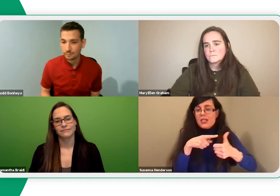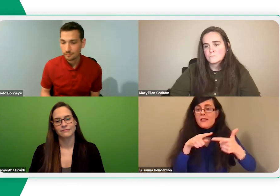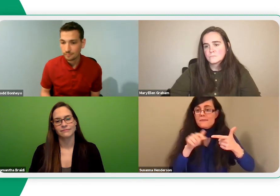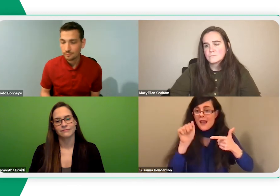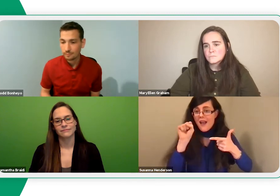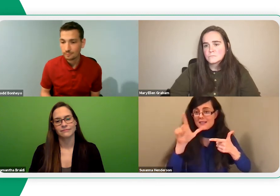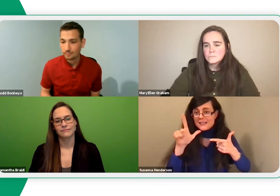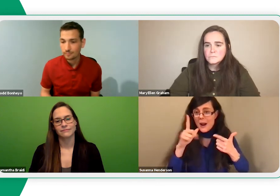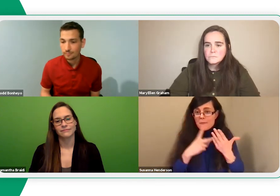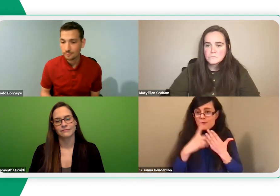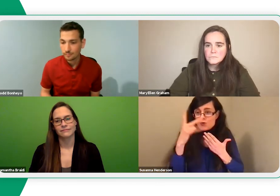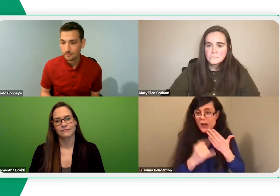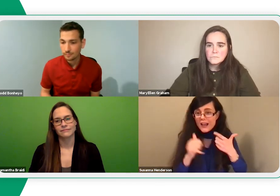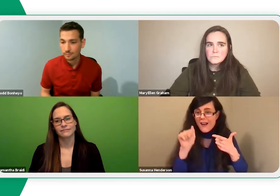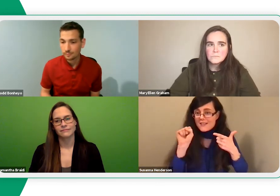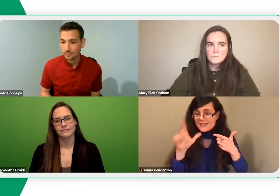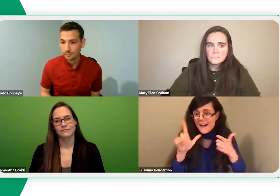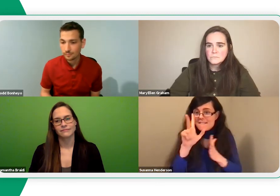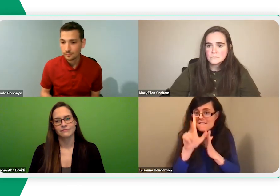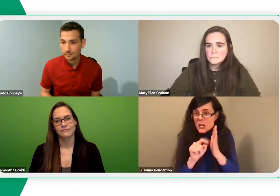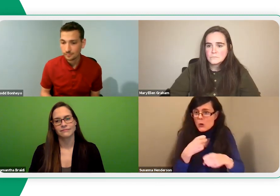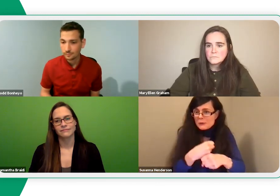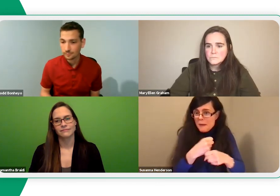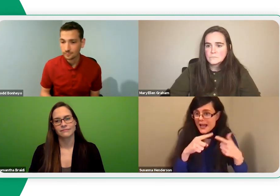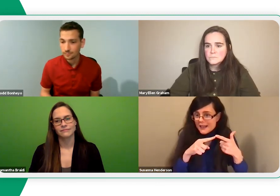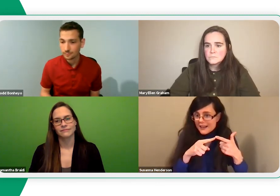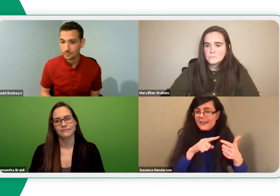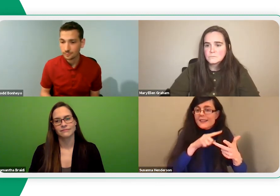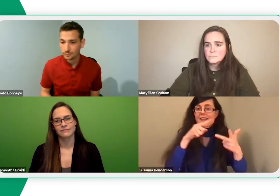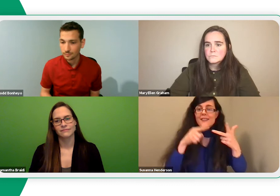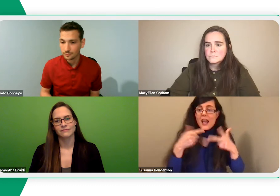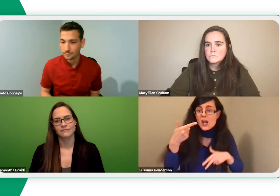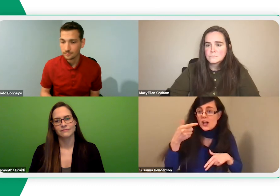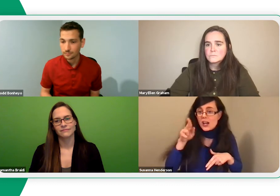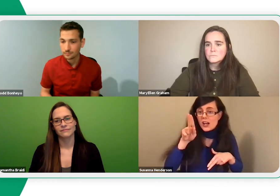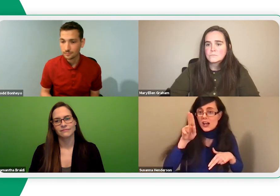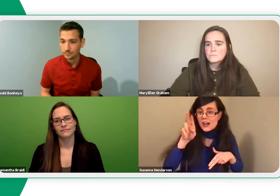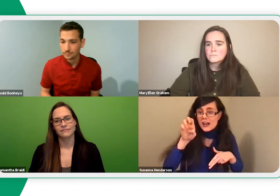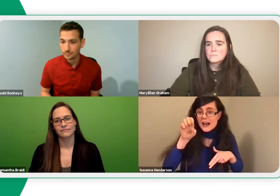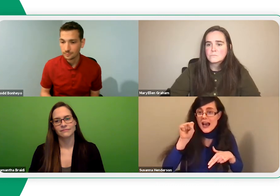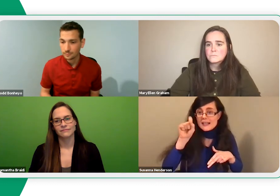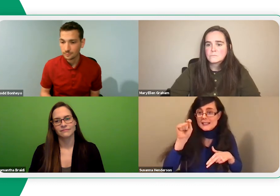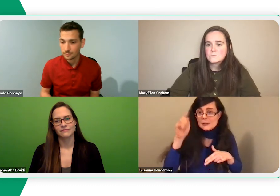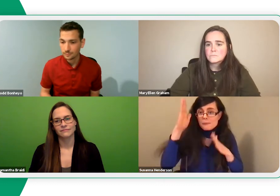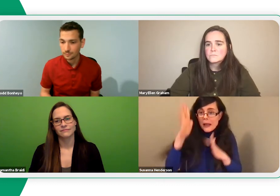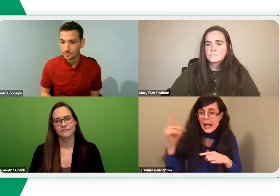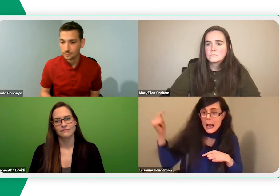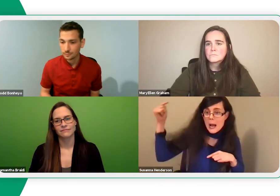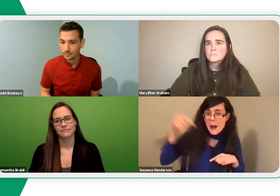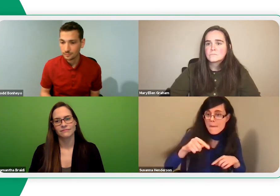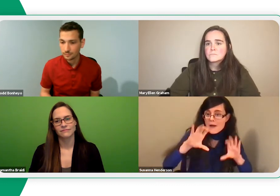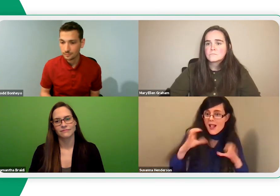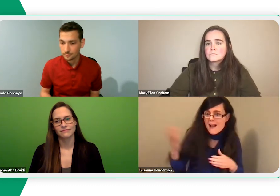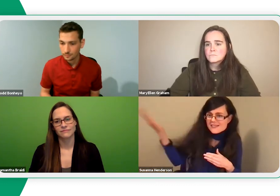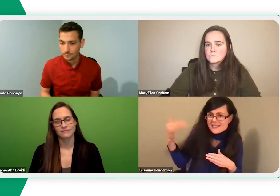learn from their parents. I think that's important. I think having ASL videos created about these topics.